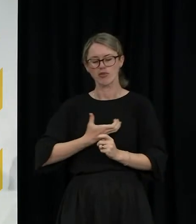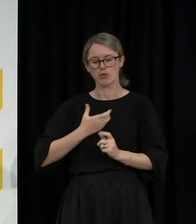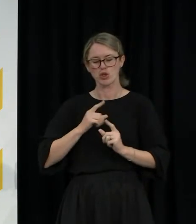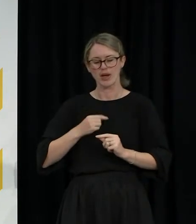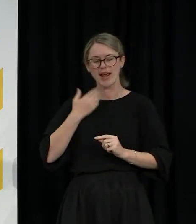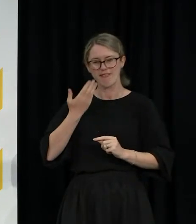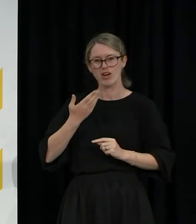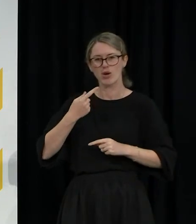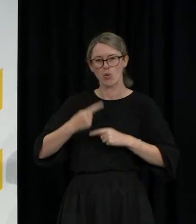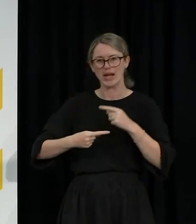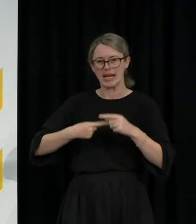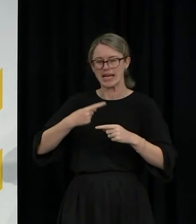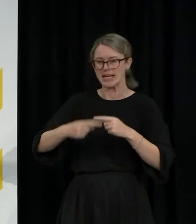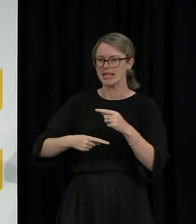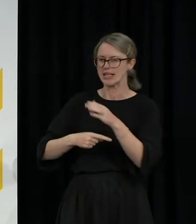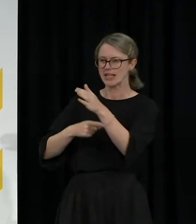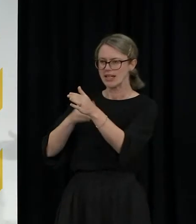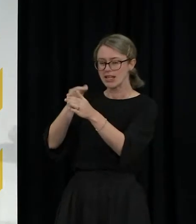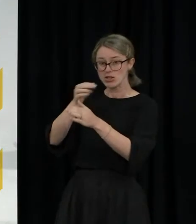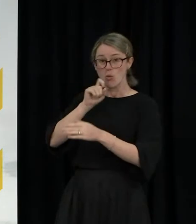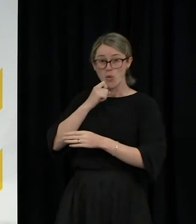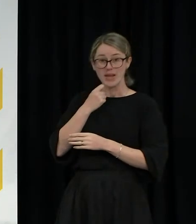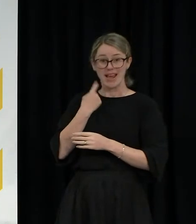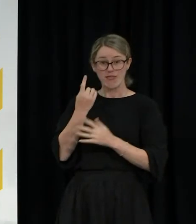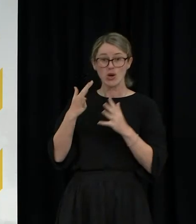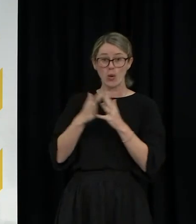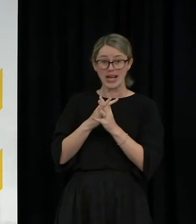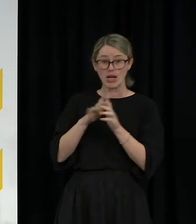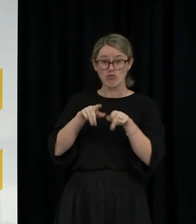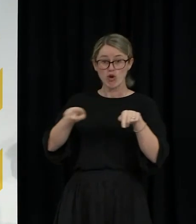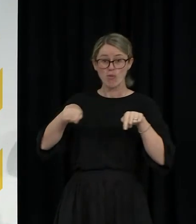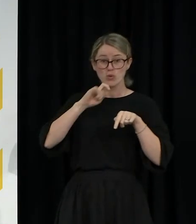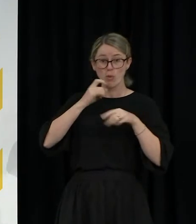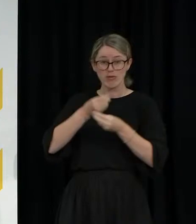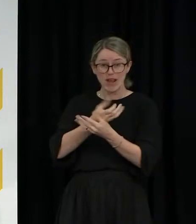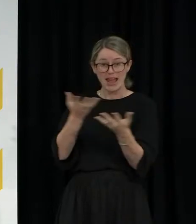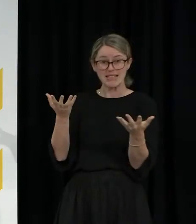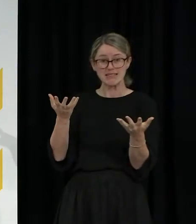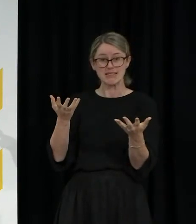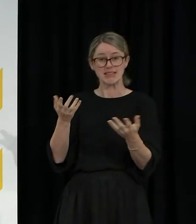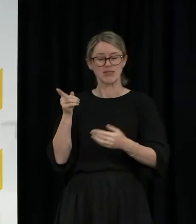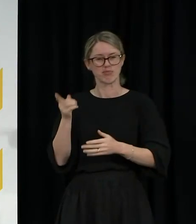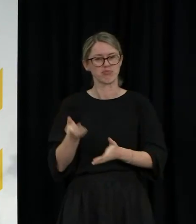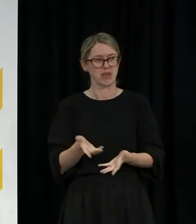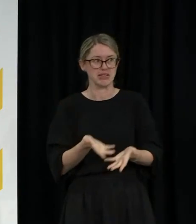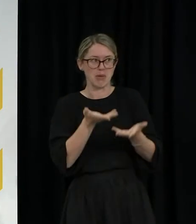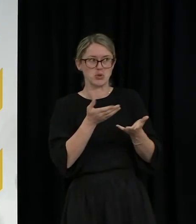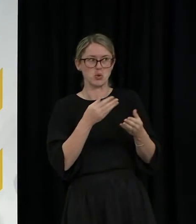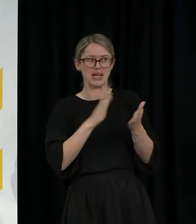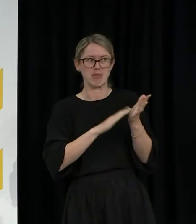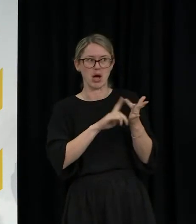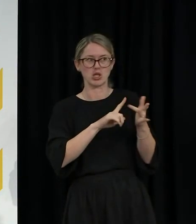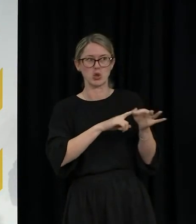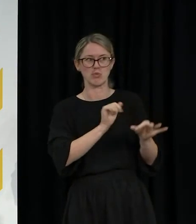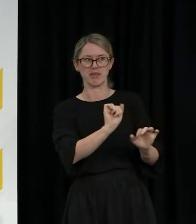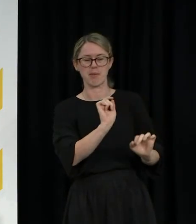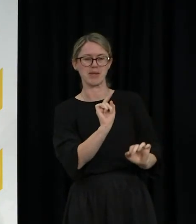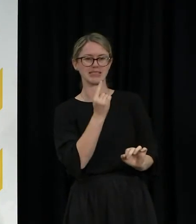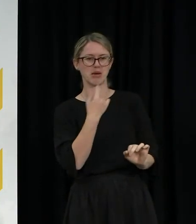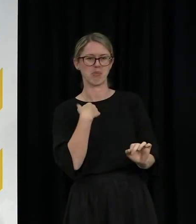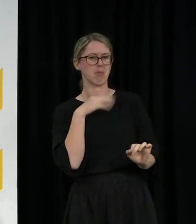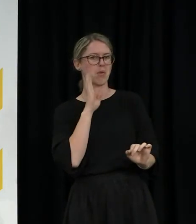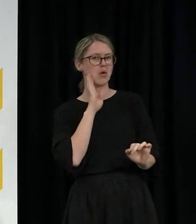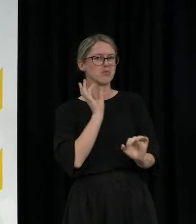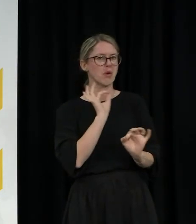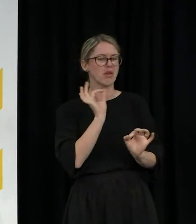Can people expect a weekly sort of room release? That will be up to MIQ and the Minister. I haven't heard a